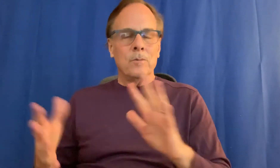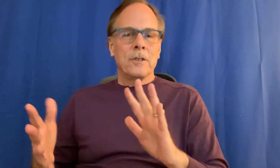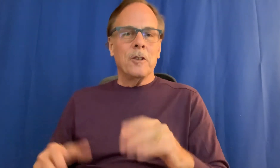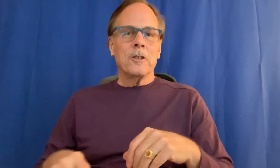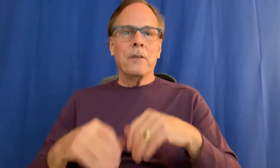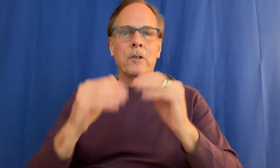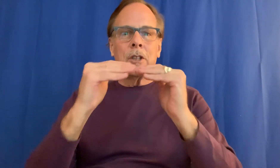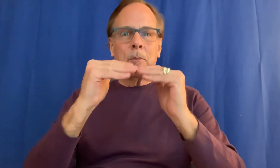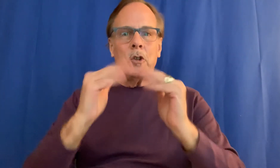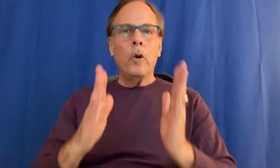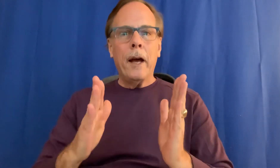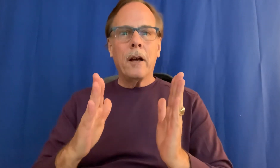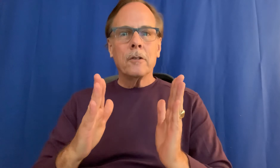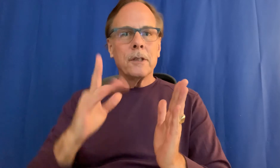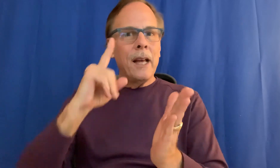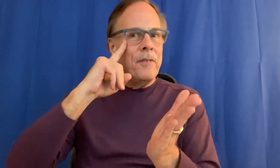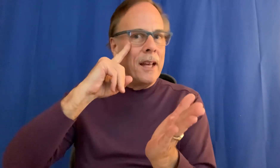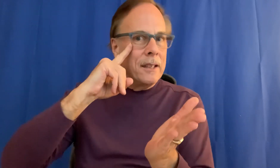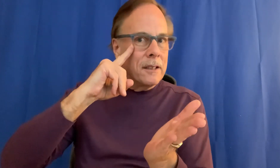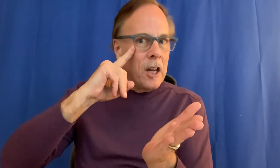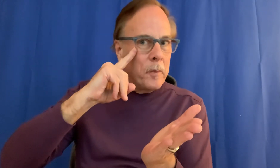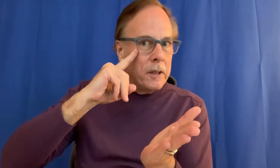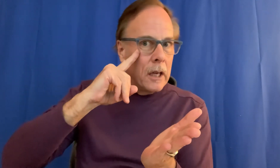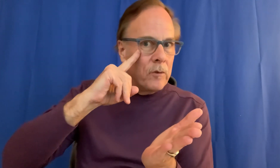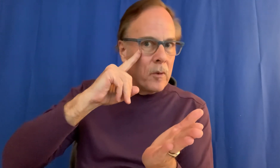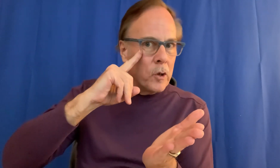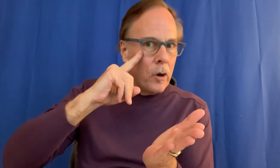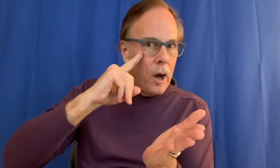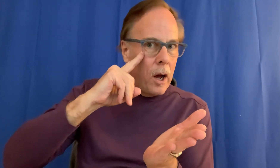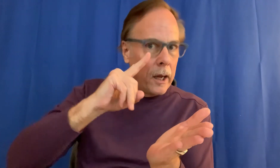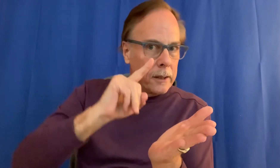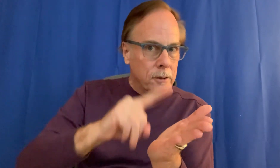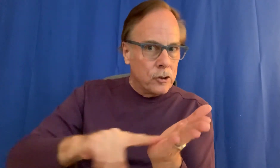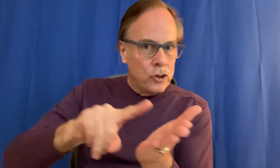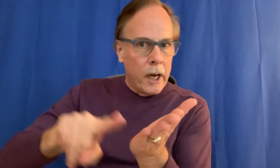So the sign for check, but you know house, and then coming down from your eye, check.